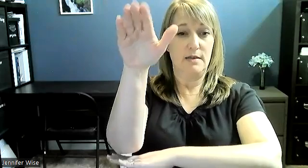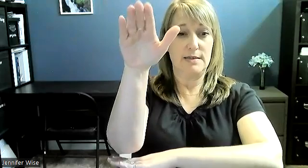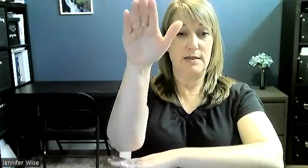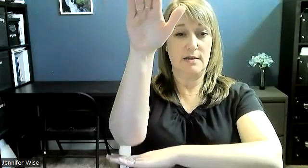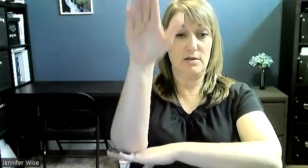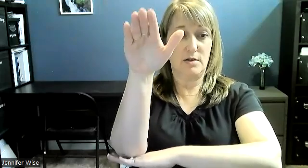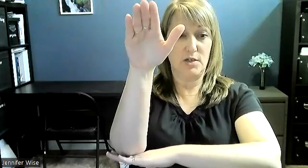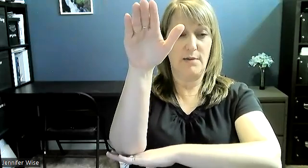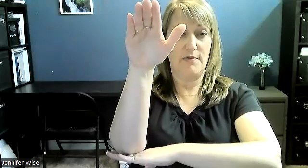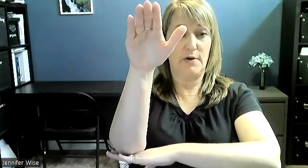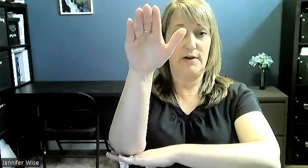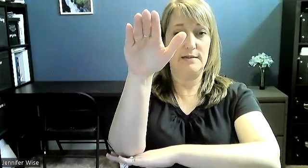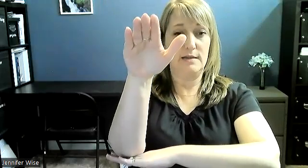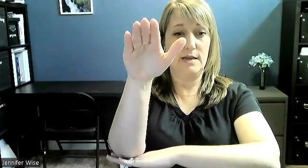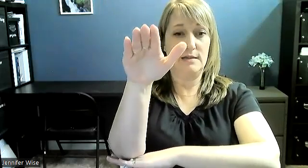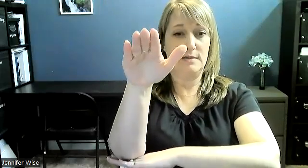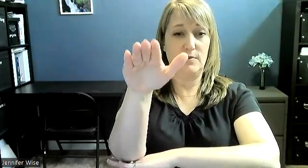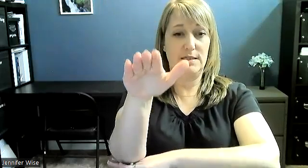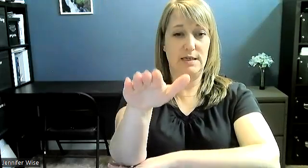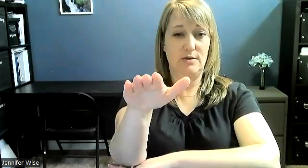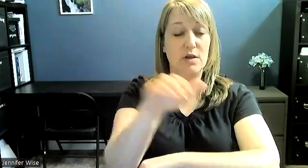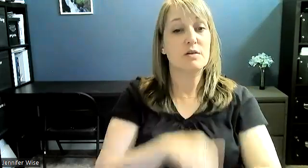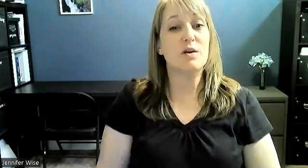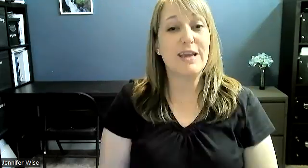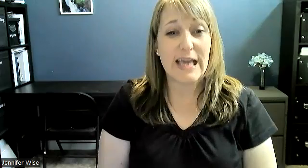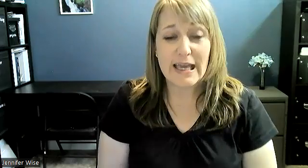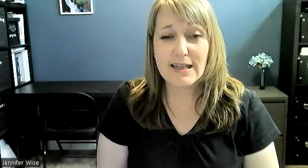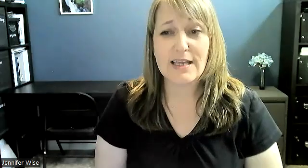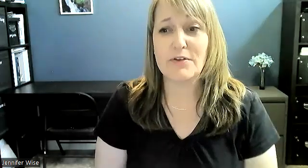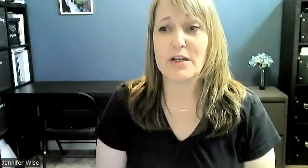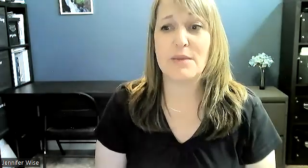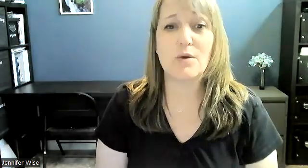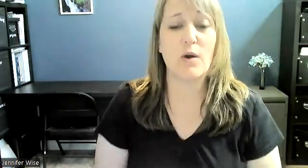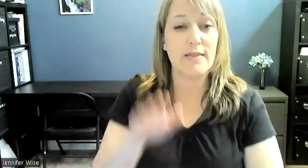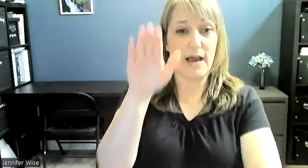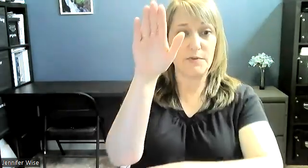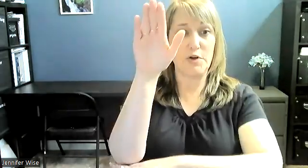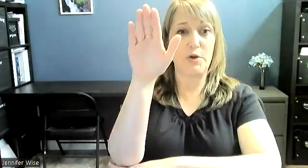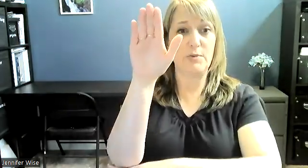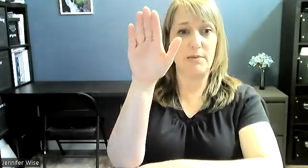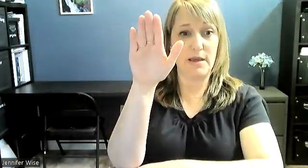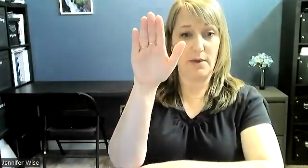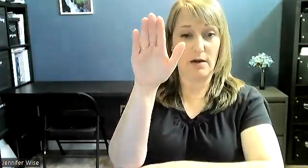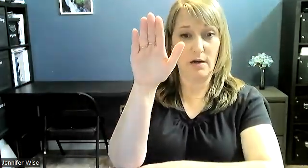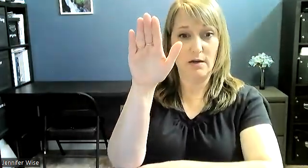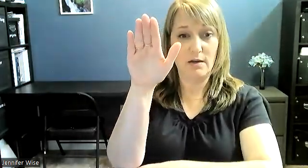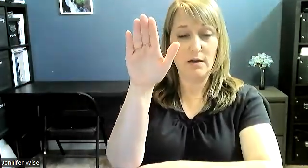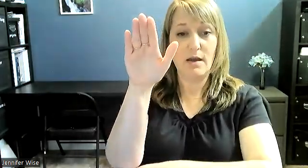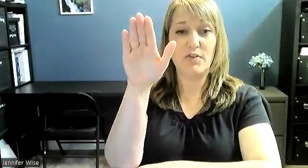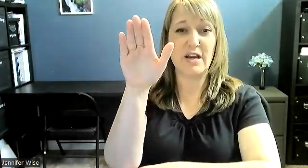sun is on top of the horizon and it's going down. So again, like if you're going to meet at 1 in the afternoon, it might be up here. If you're going to